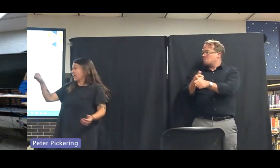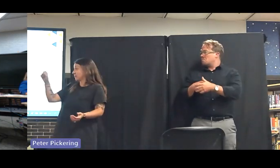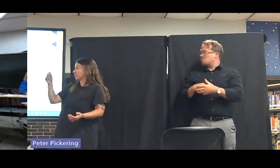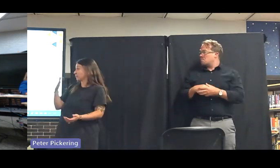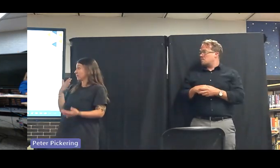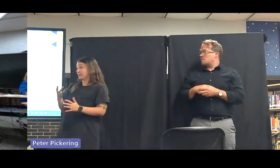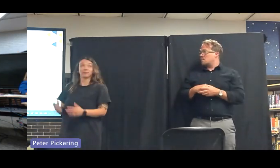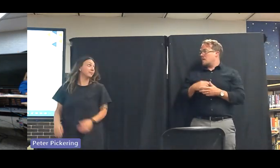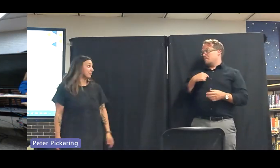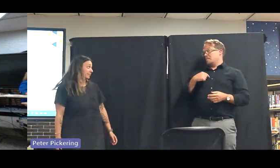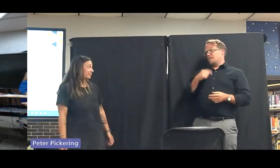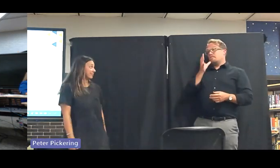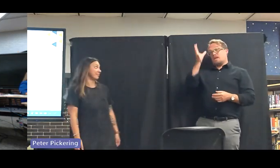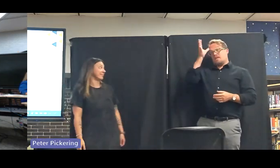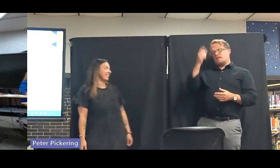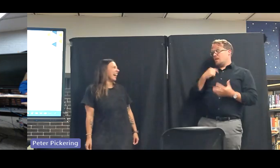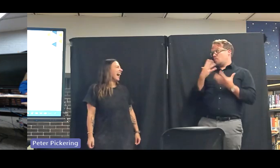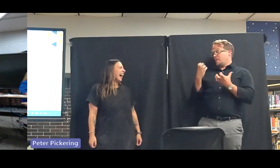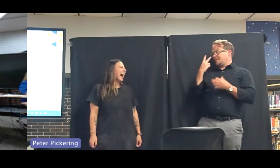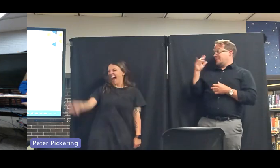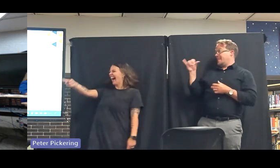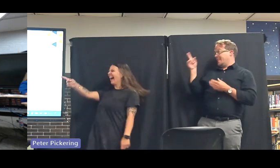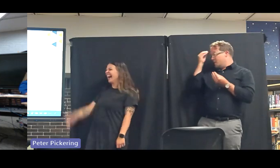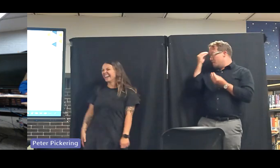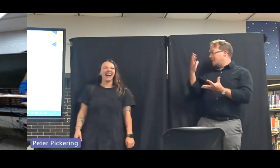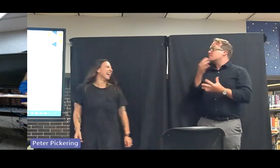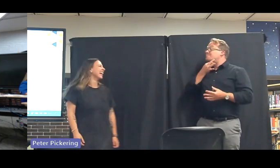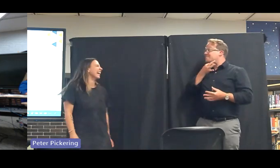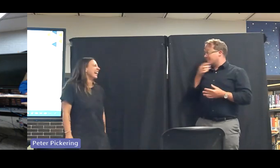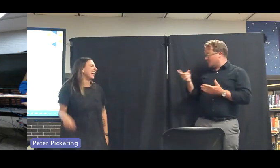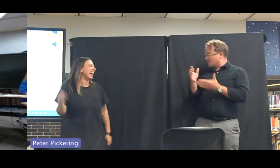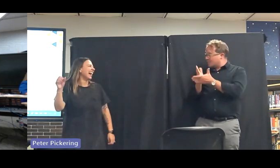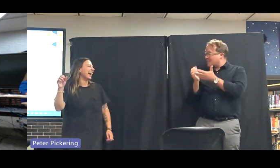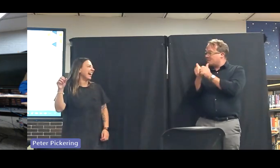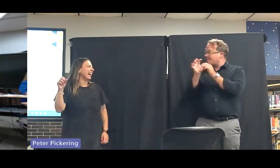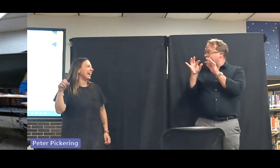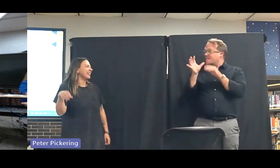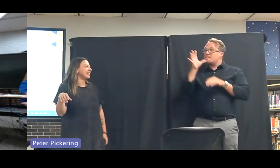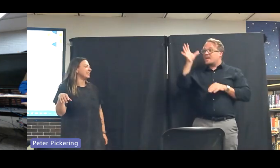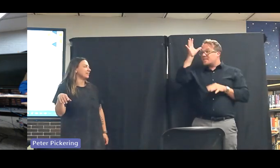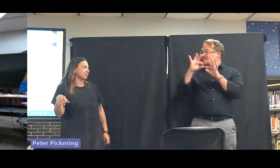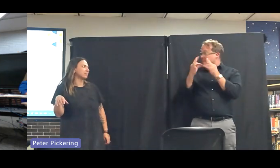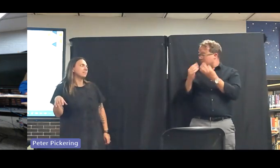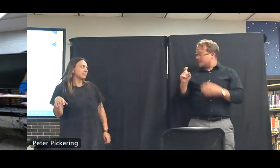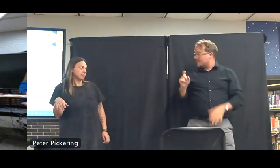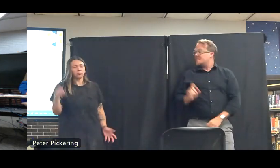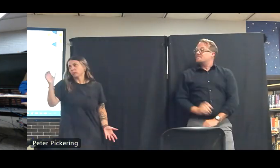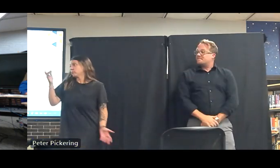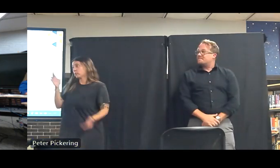as a parent, I wouldn't want to see it. So, I mean, I guess it's Sure, I understand.